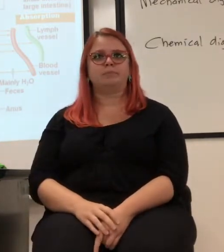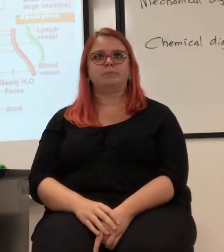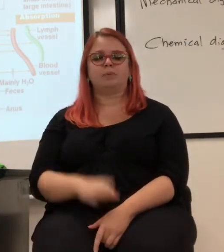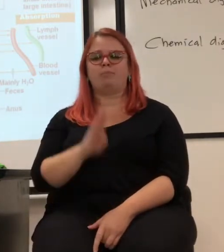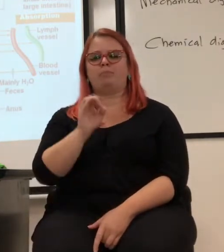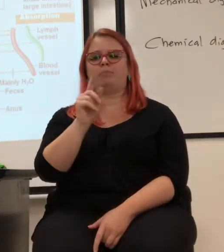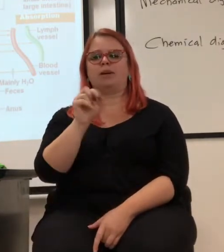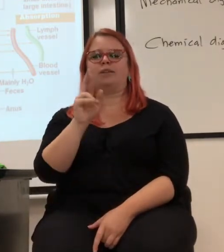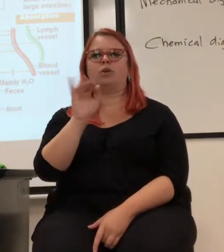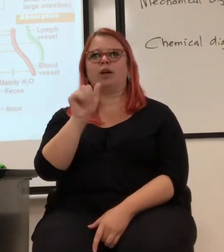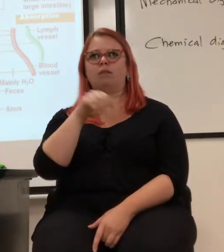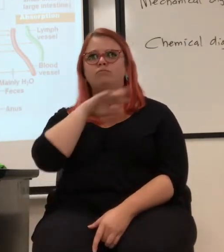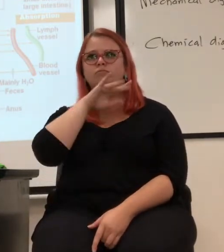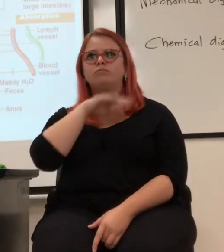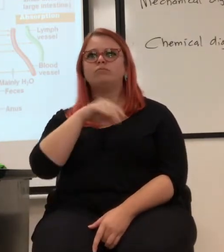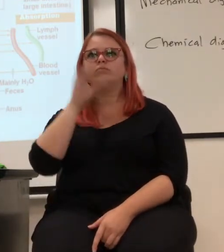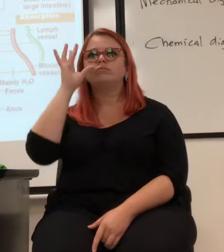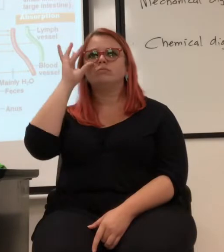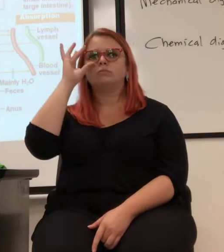Breaks up food.